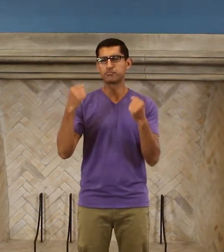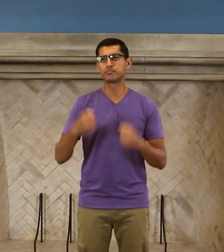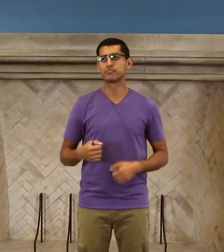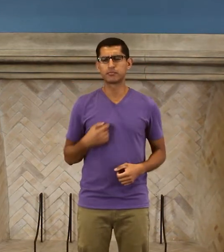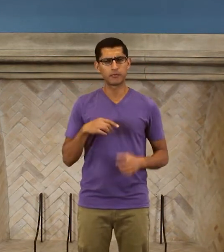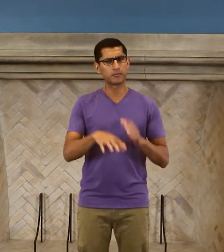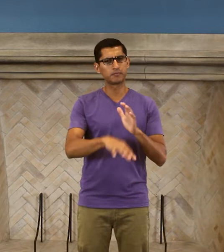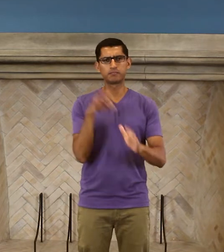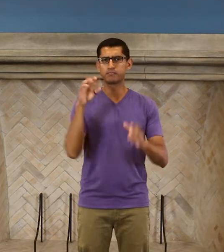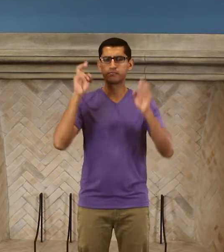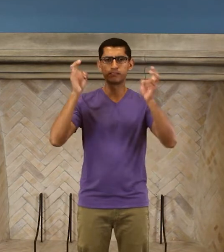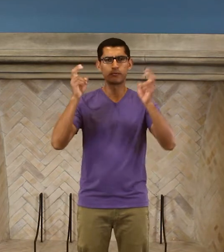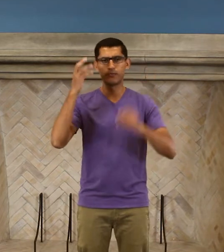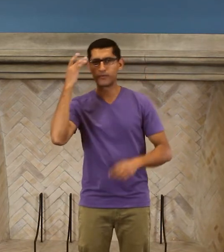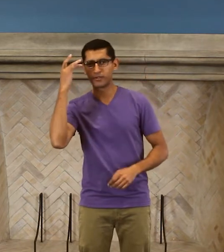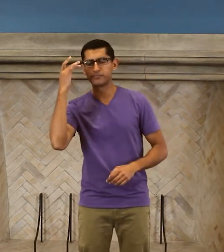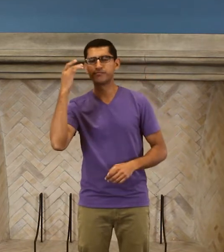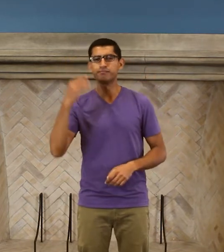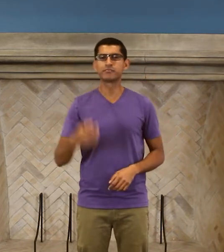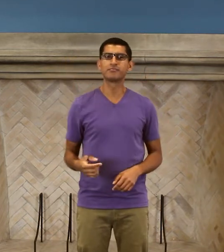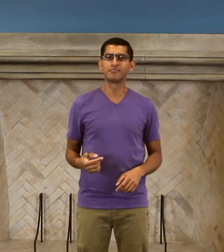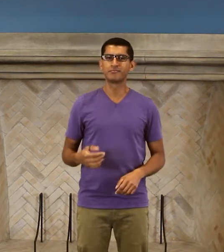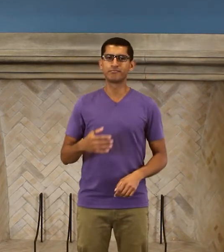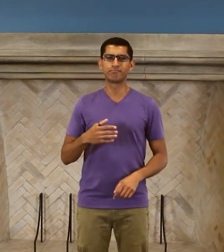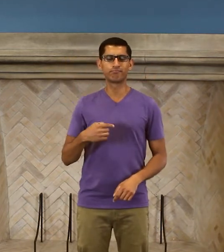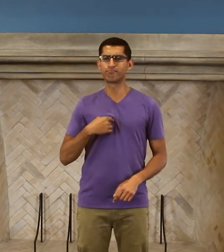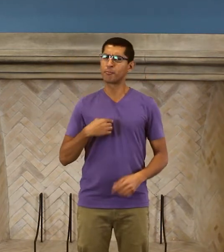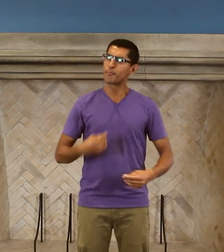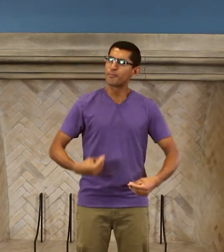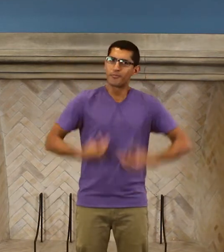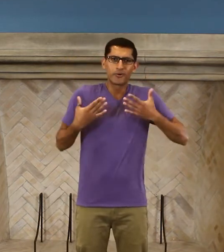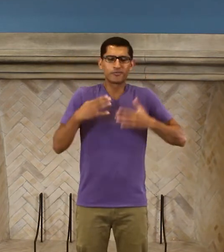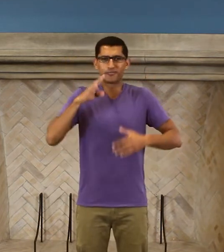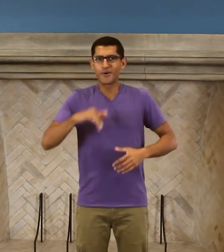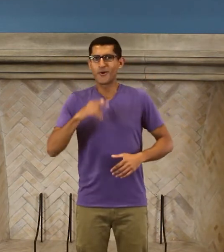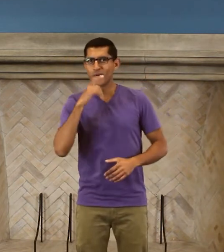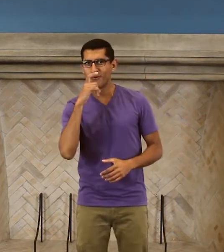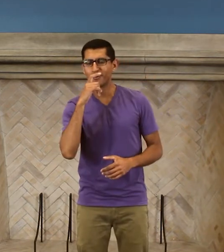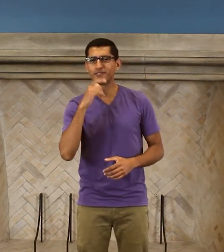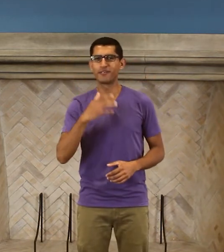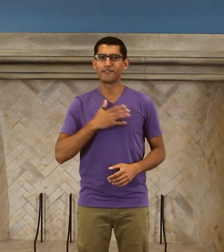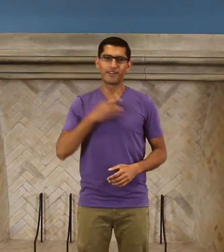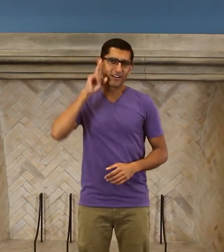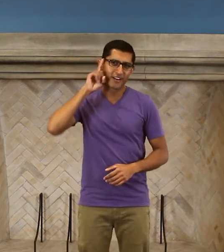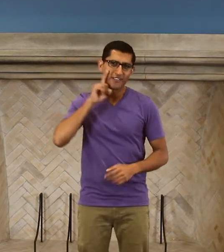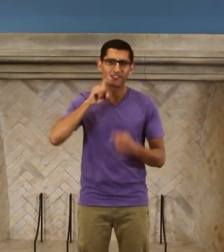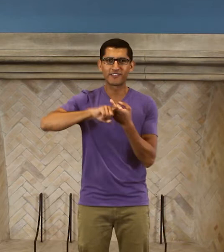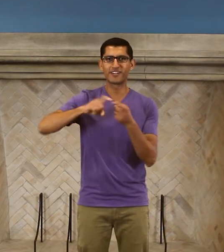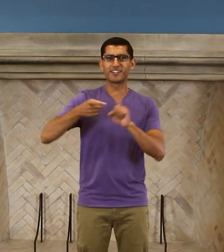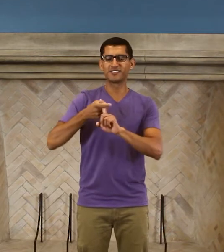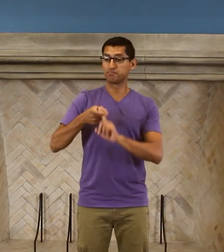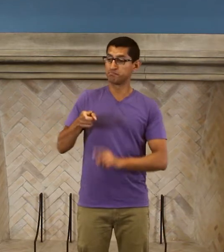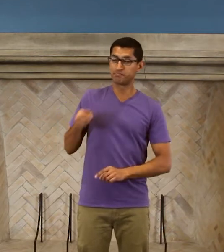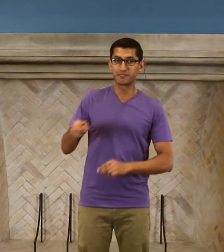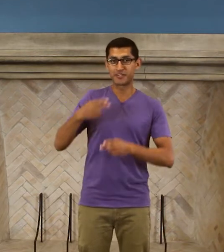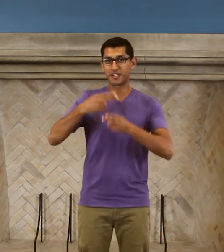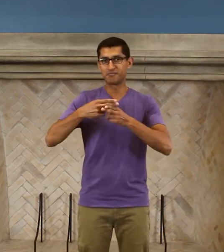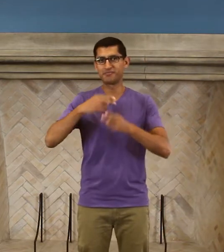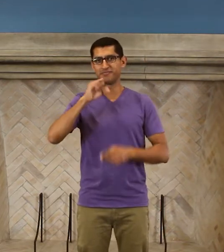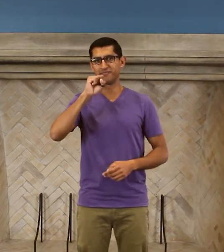sign. I picked this topic because I was inspired by my deaf friend.